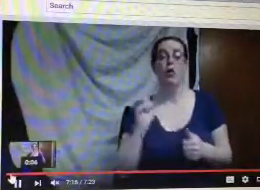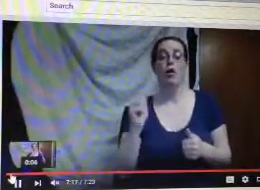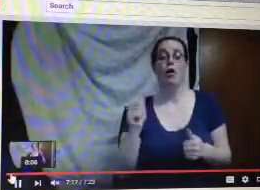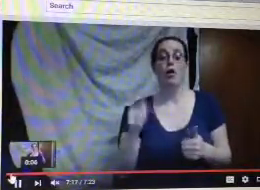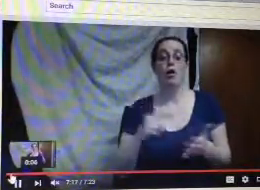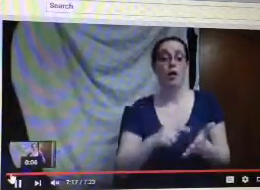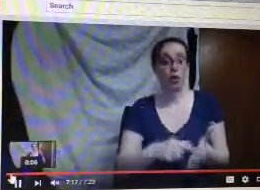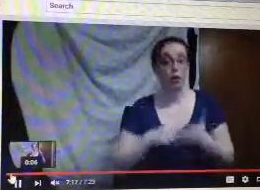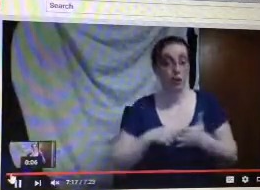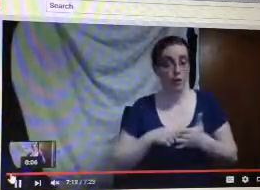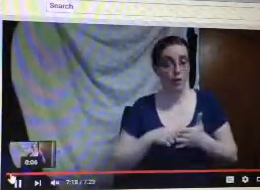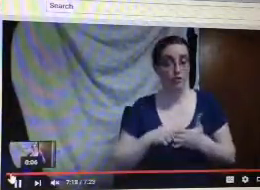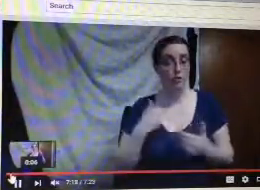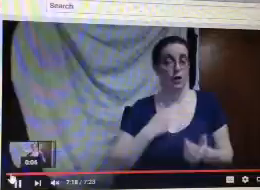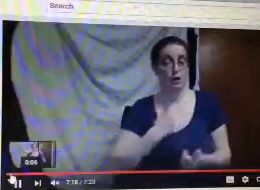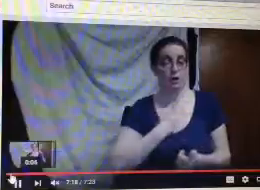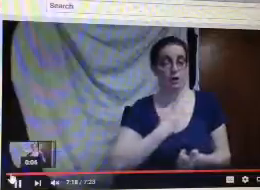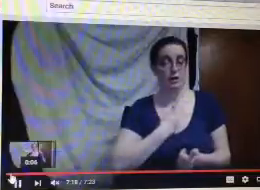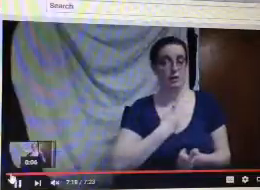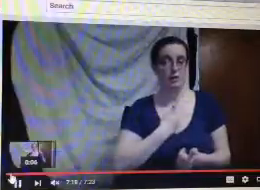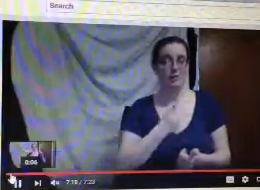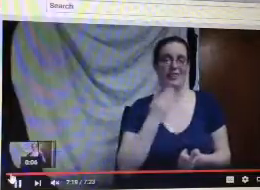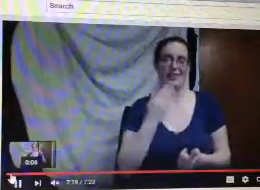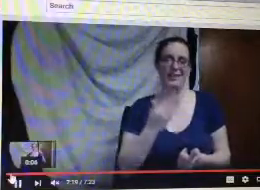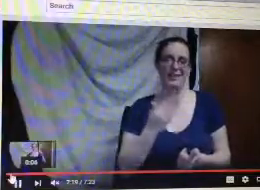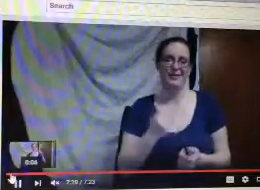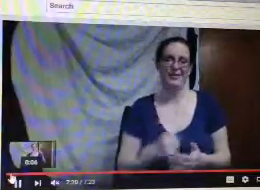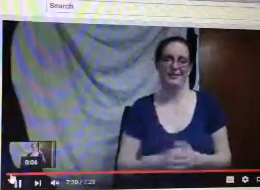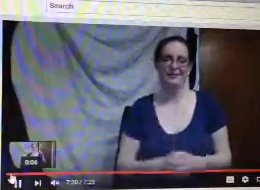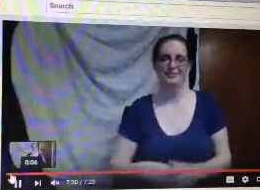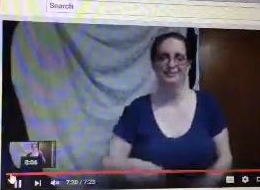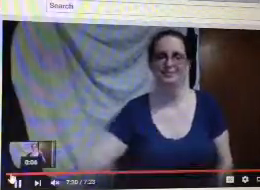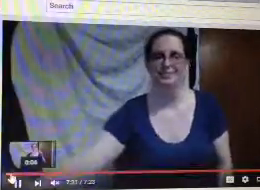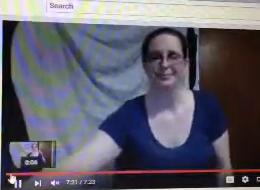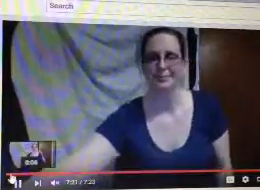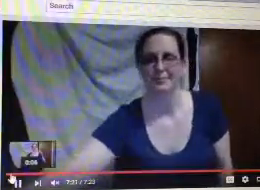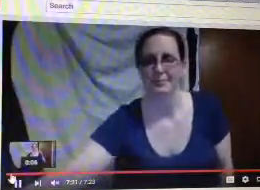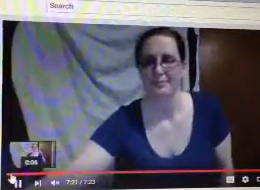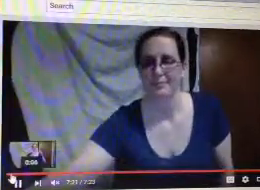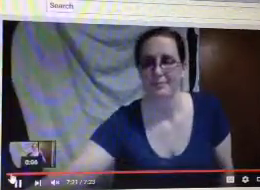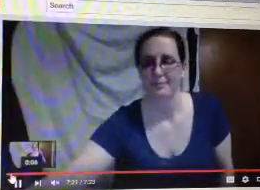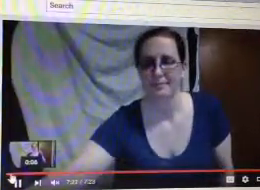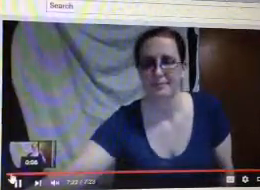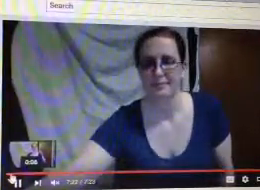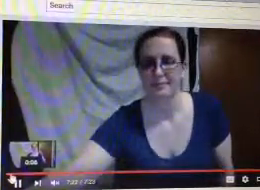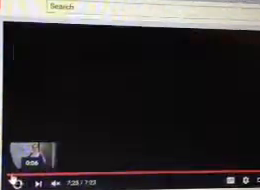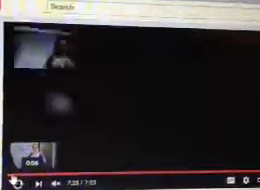themselves. And we all need to show ourselves. Thank you.